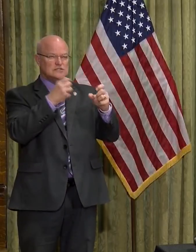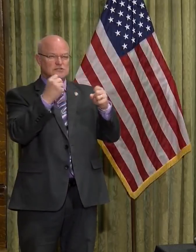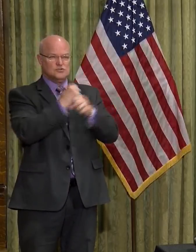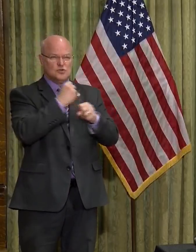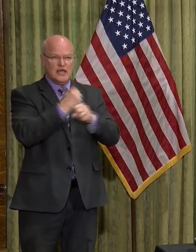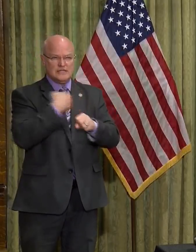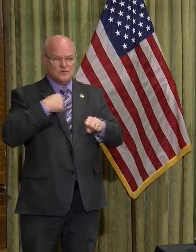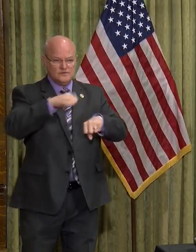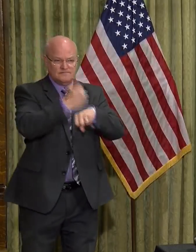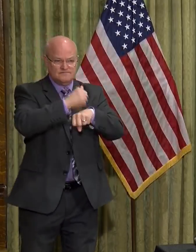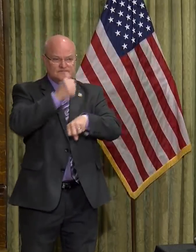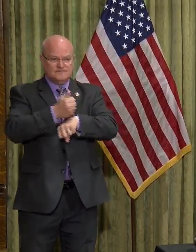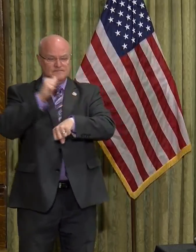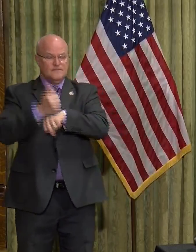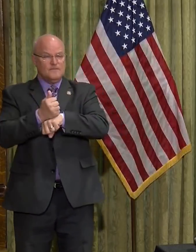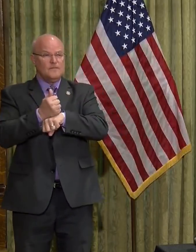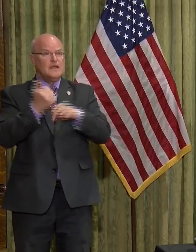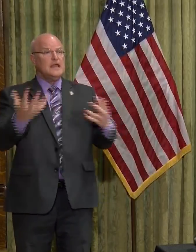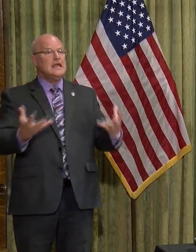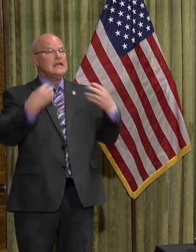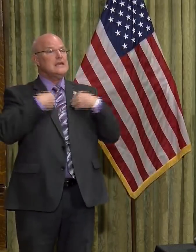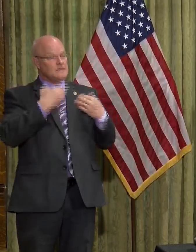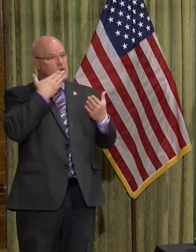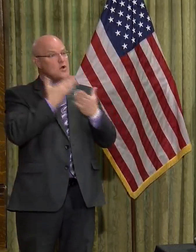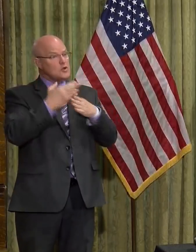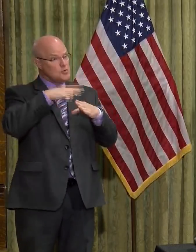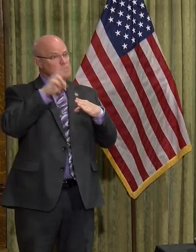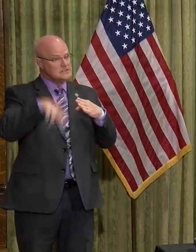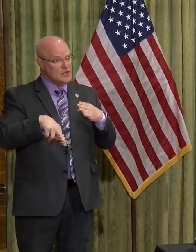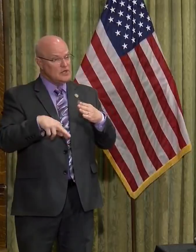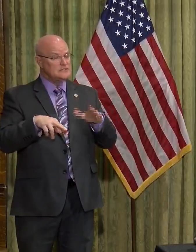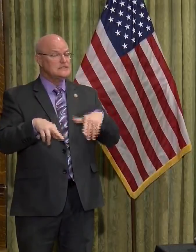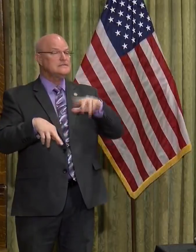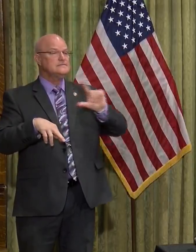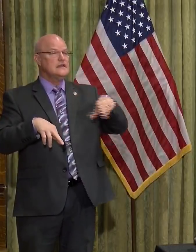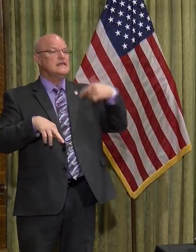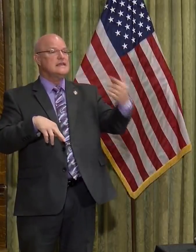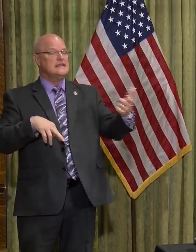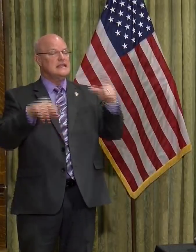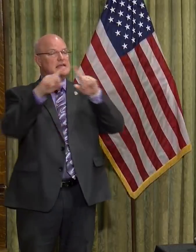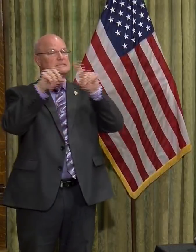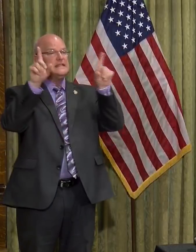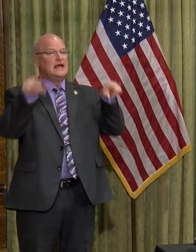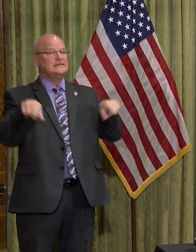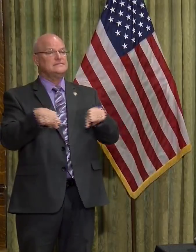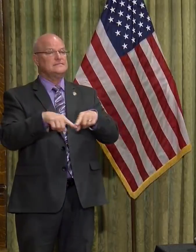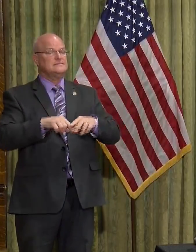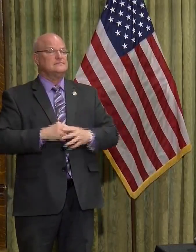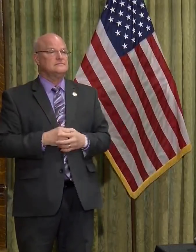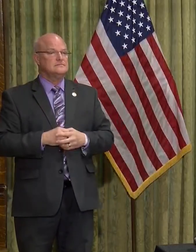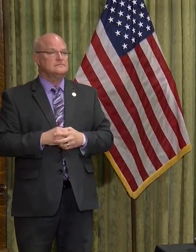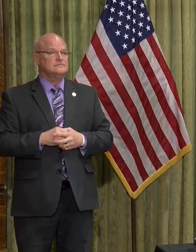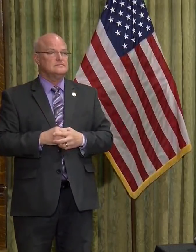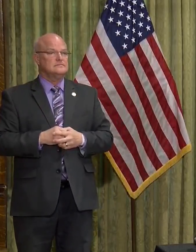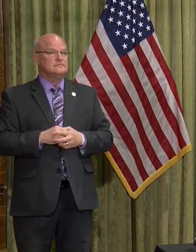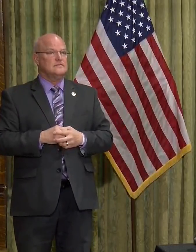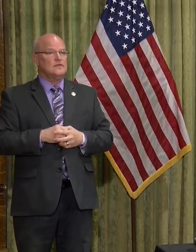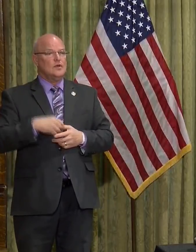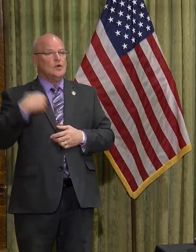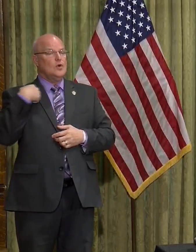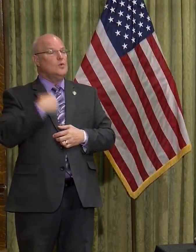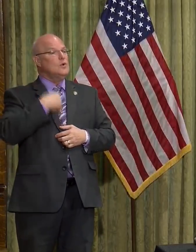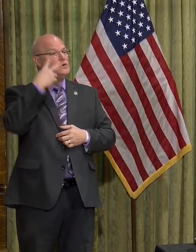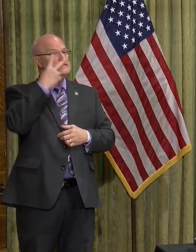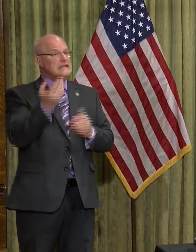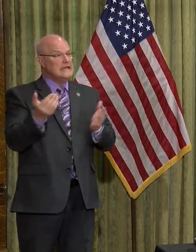that we've implemented has given us some good results. And if we go to the next slide, we will